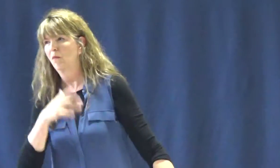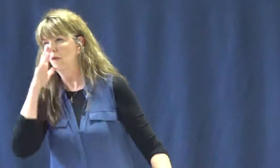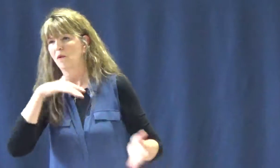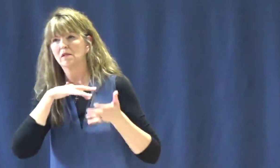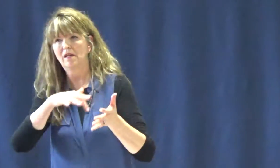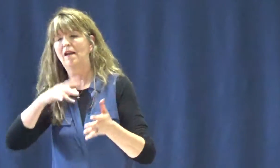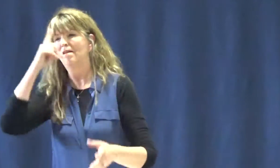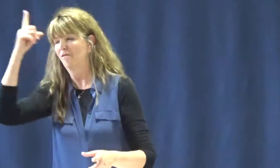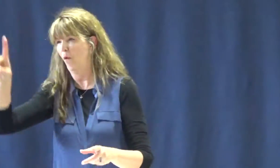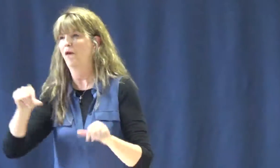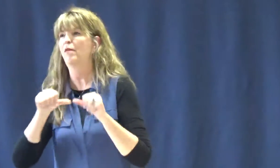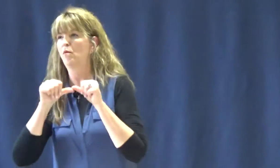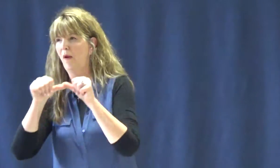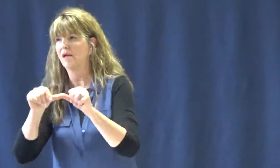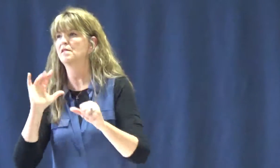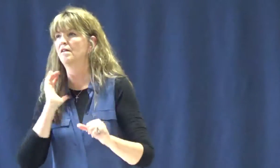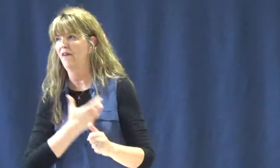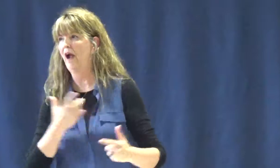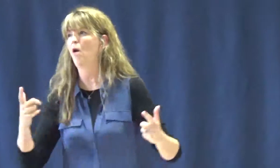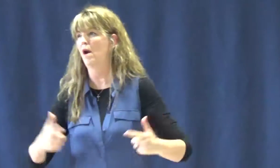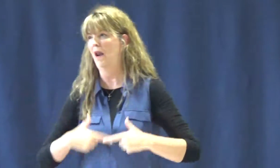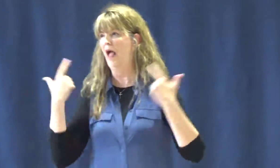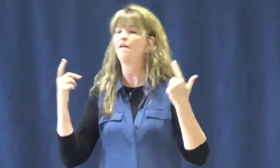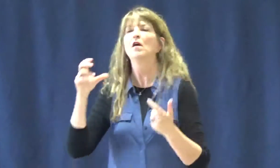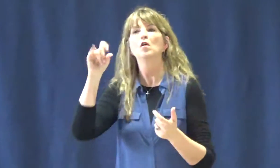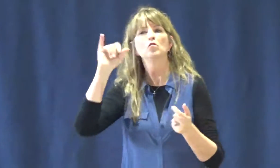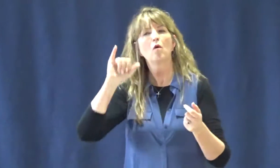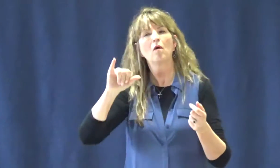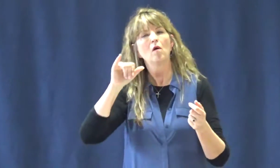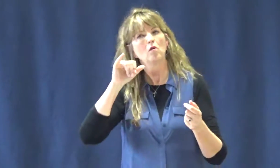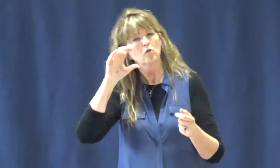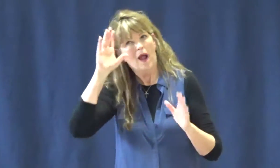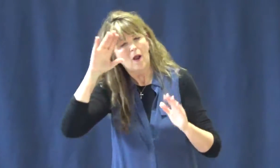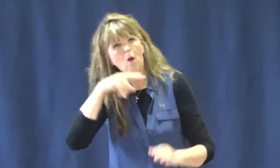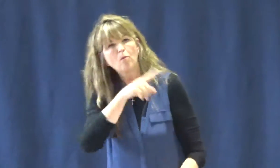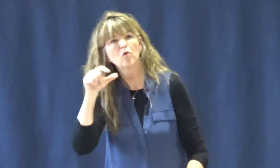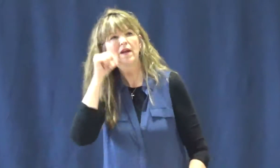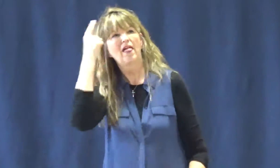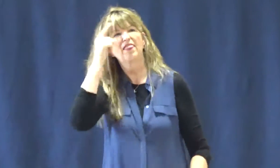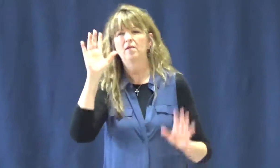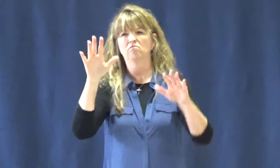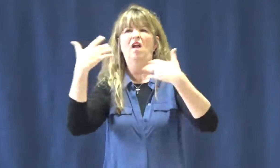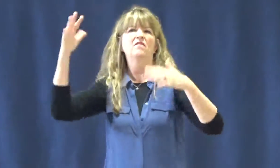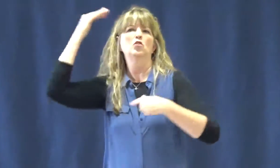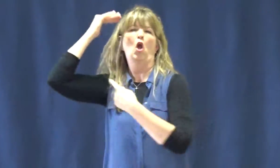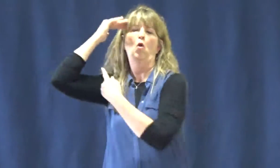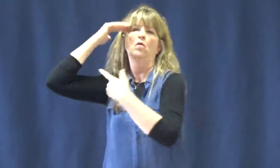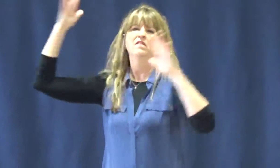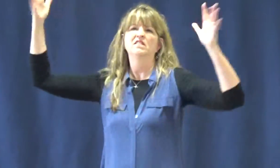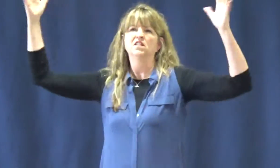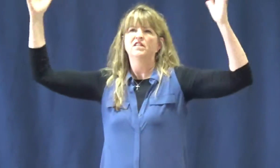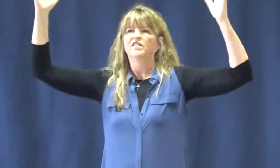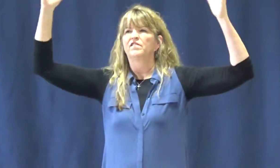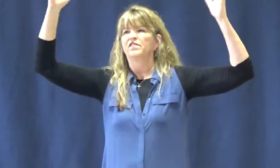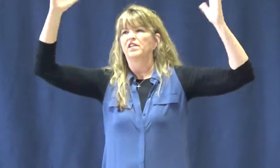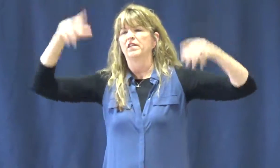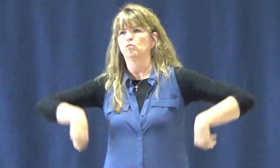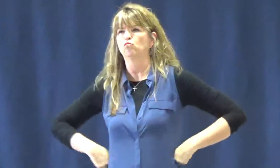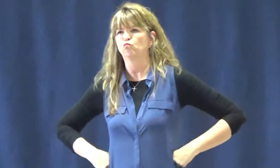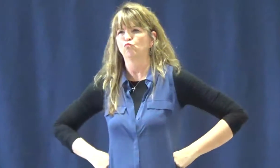No one. We could be studying for the rest of our lives. So I hope you think, oh, I have enough knowledge.